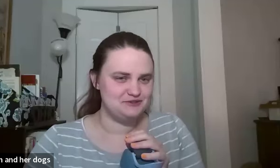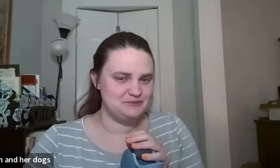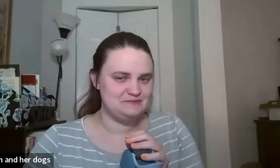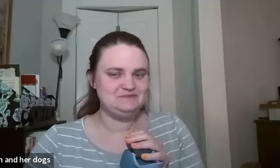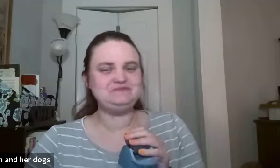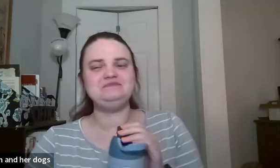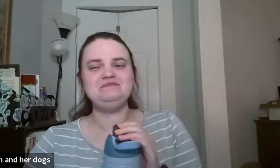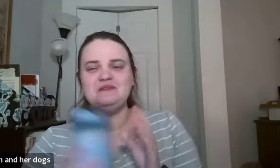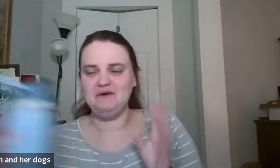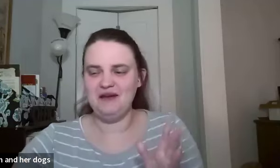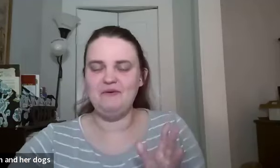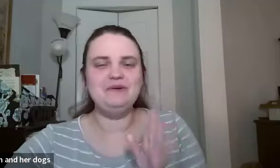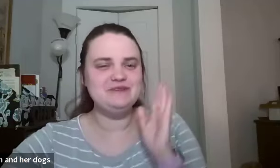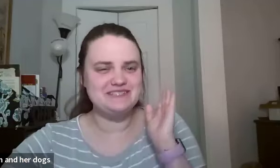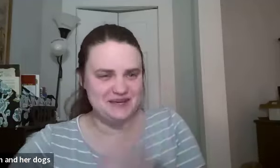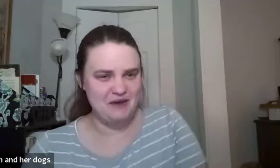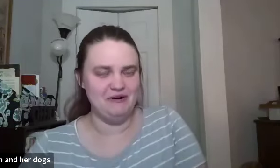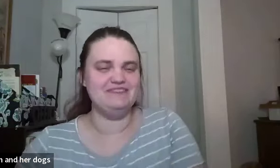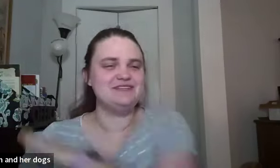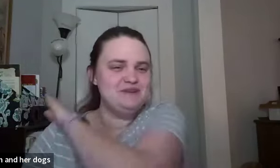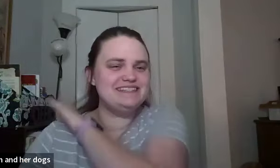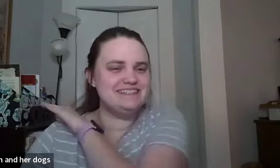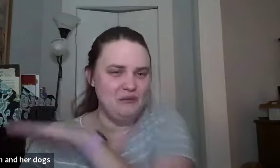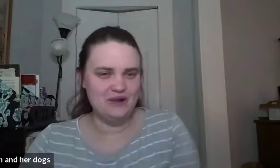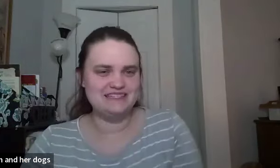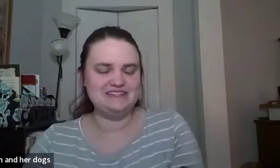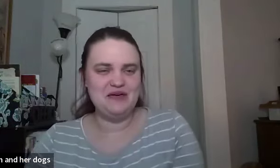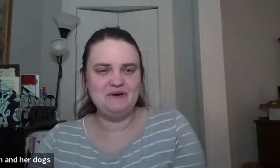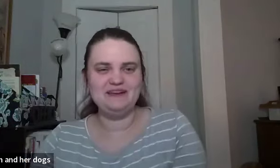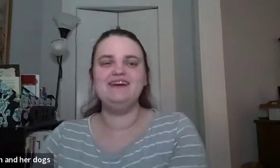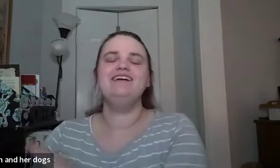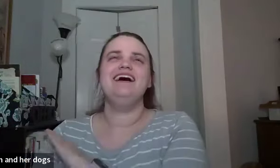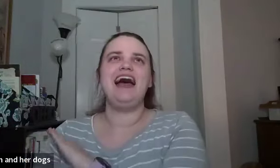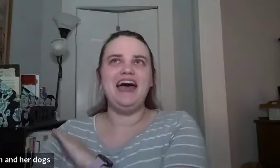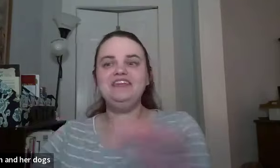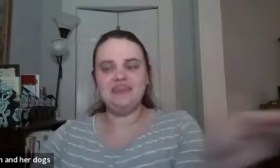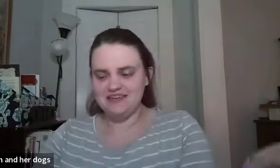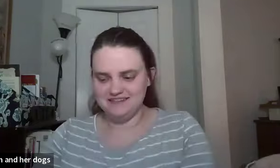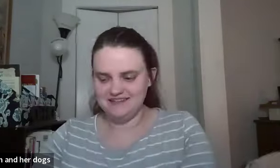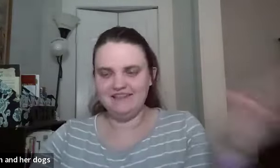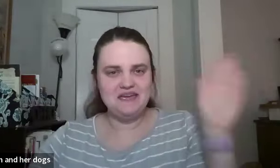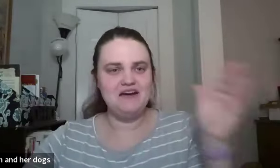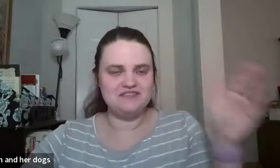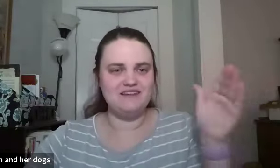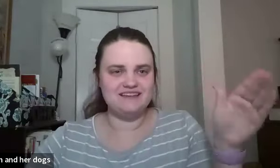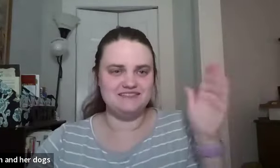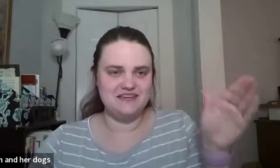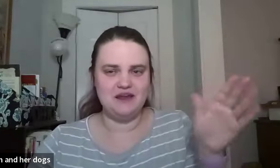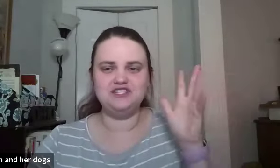true. Okay, well, we'll skip that one. If someone still wants to do that one, at the end, let me have this class to think about it just